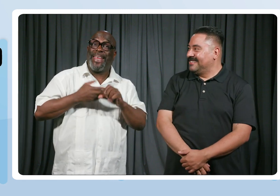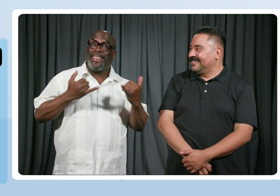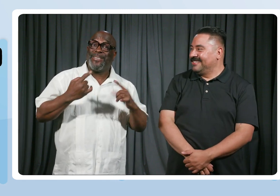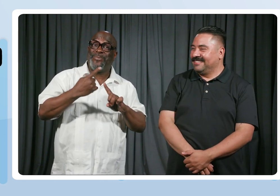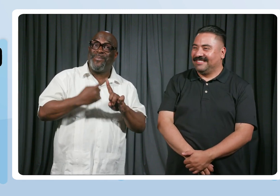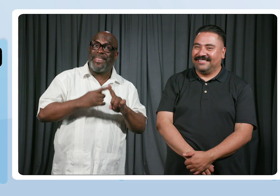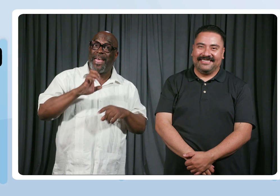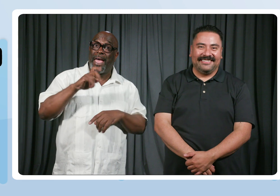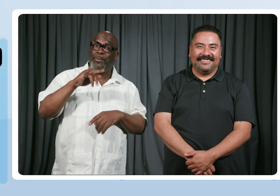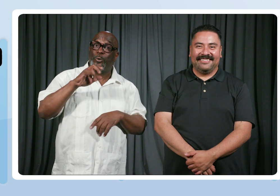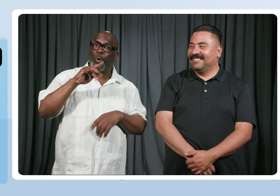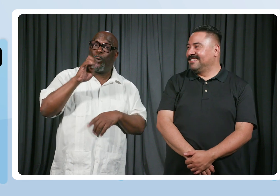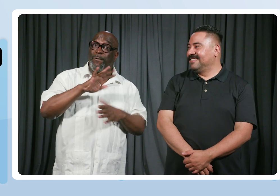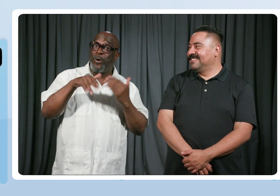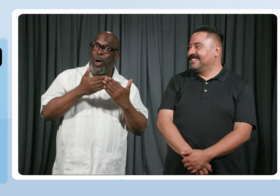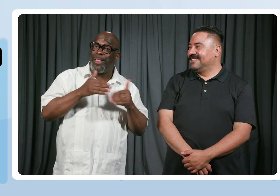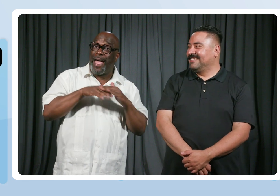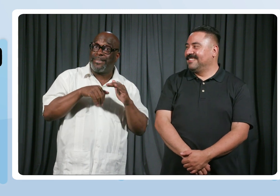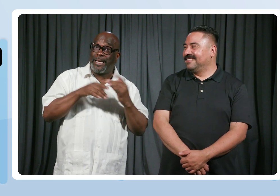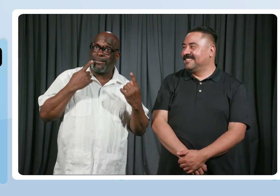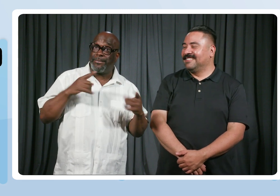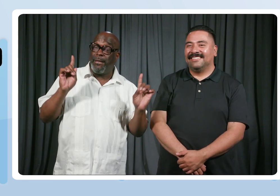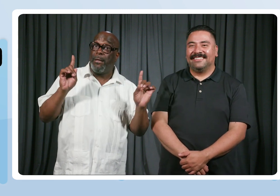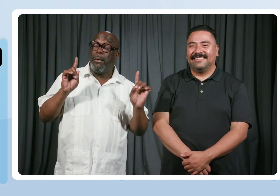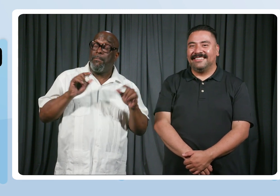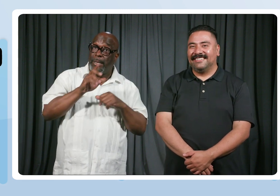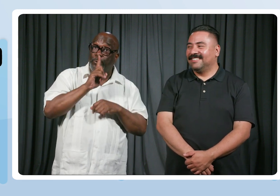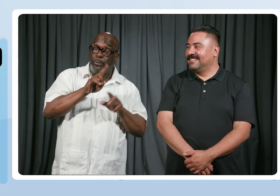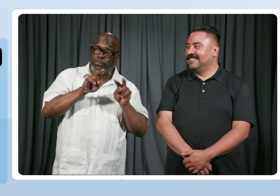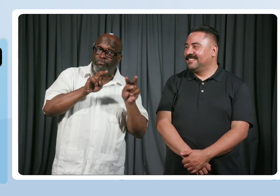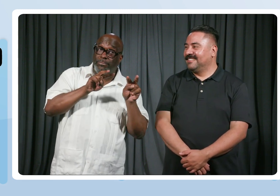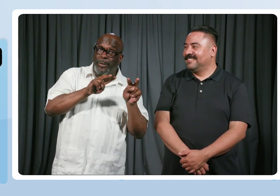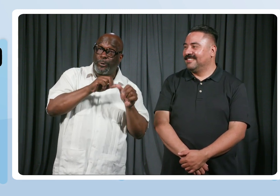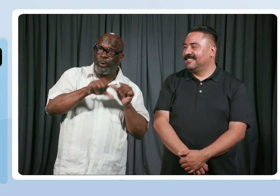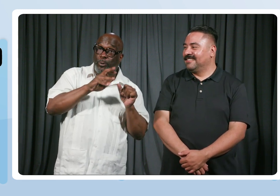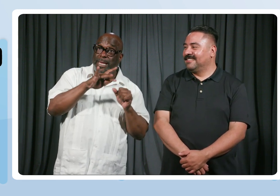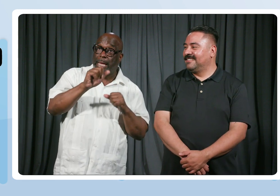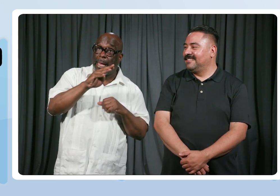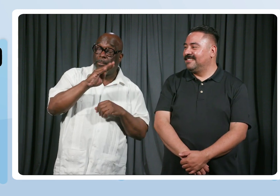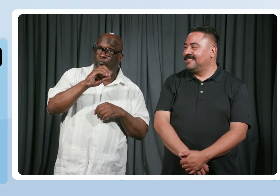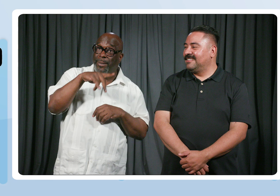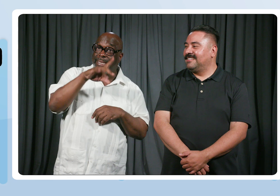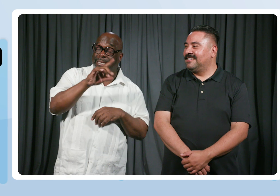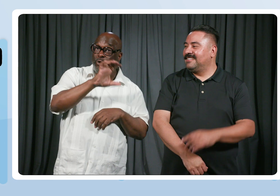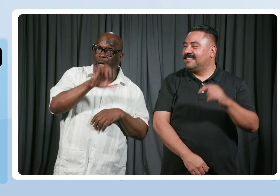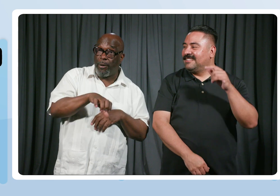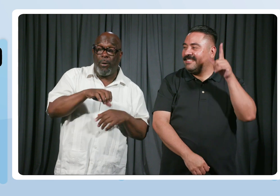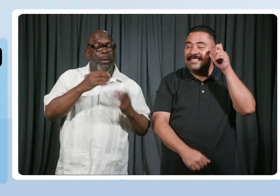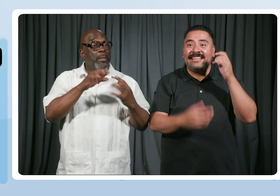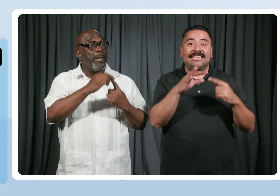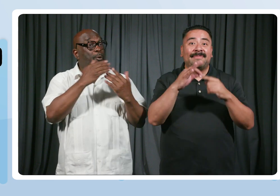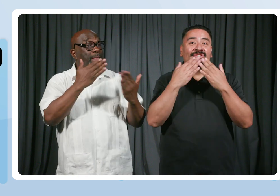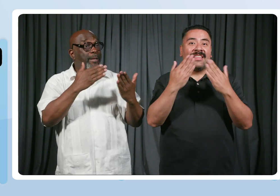episode of All Access. Be sure to check us out on social media at MOPD Chicago. Special thanks to our